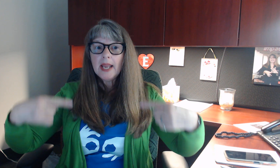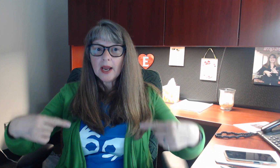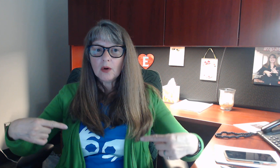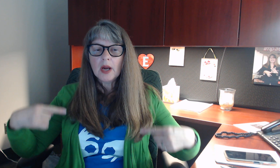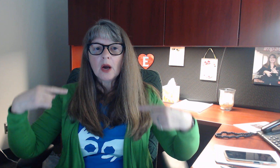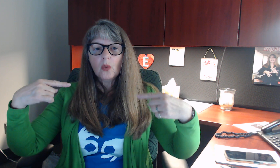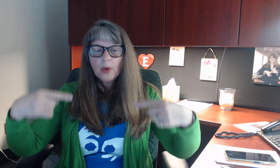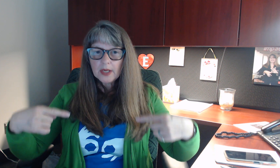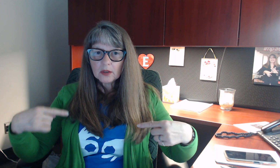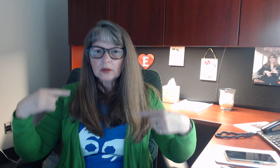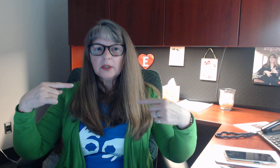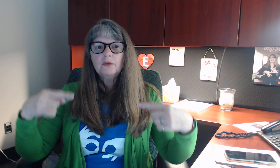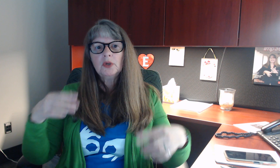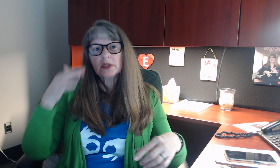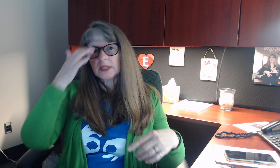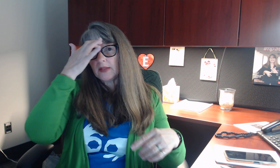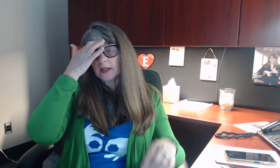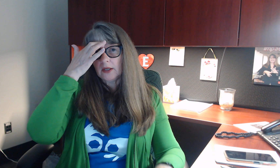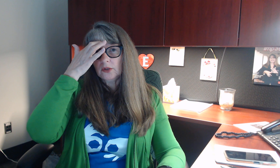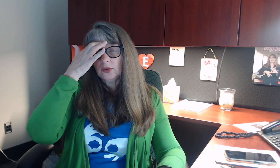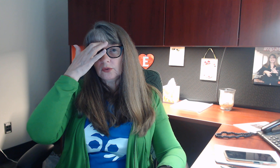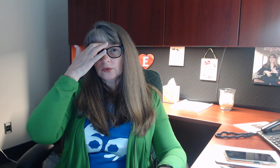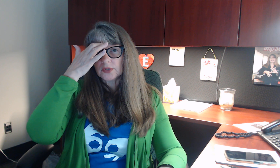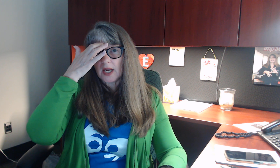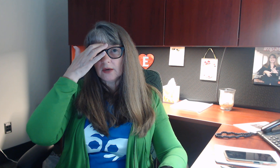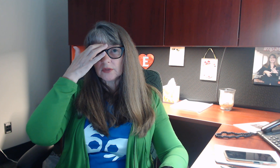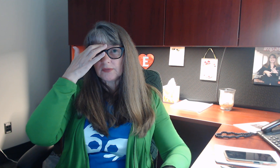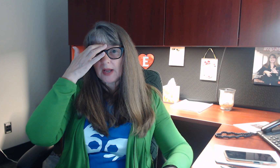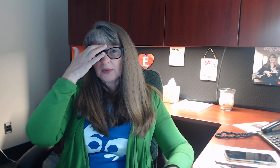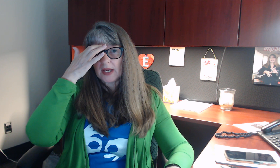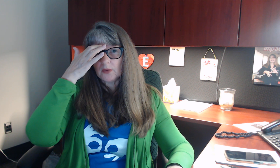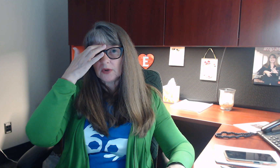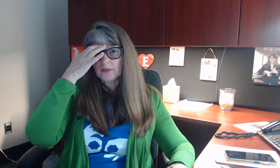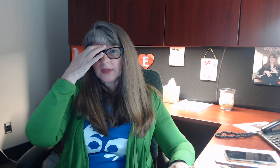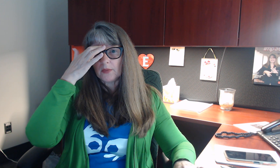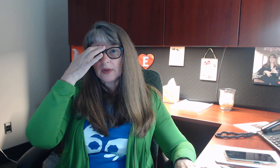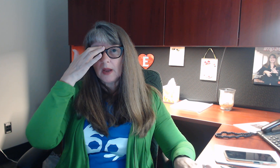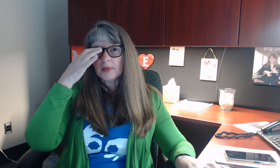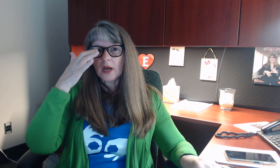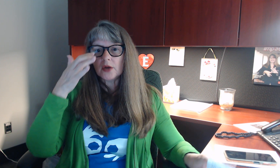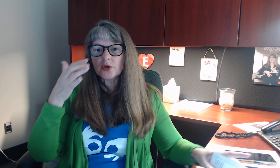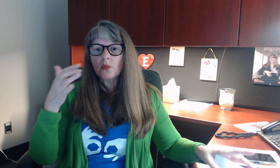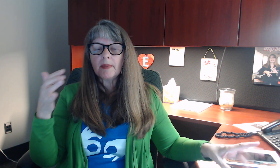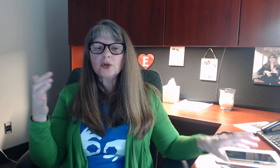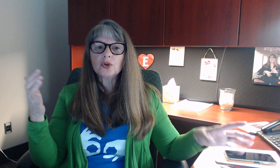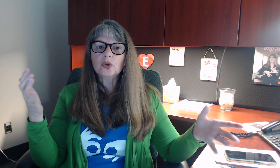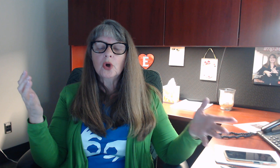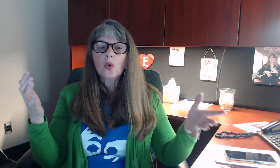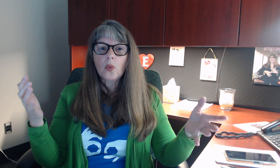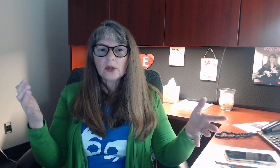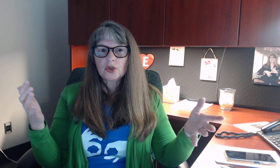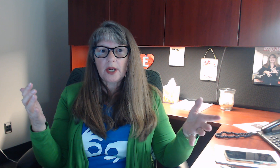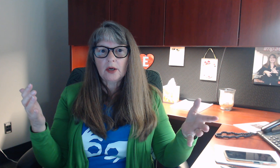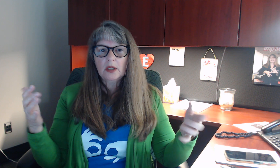Now, a wheel, if you could say like, you know, your tire is flat, we kind of went over that one. But also, what about your wheelchair?